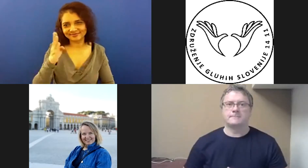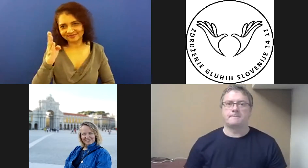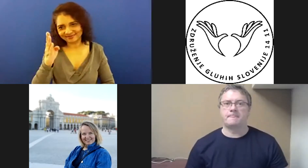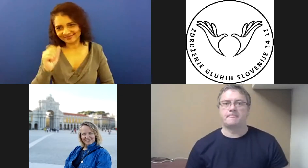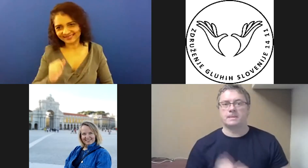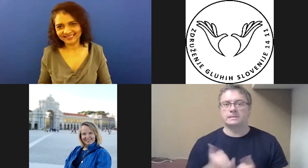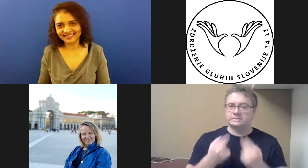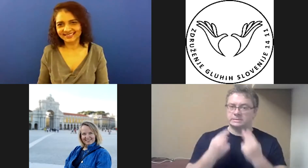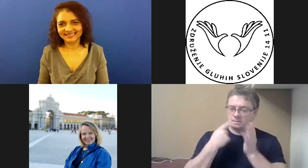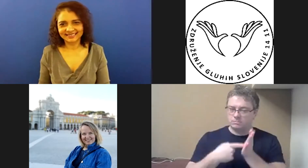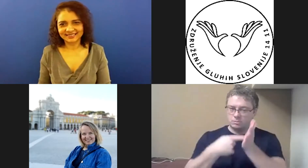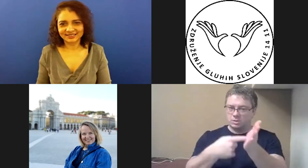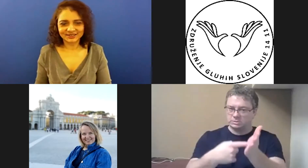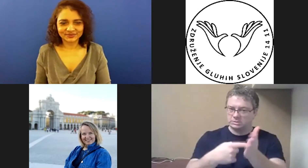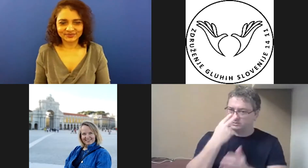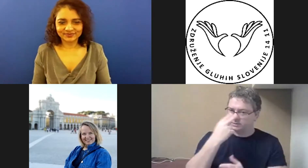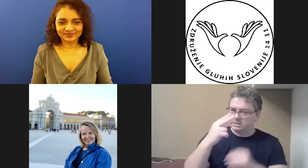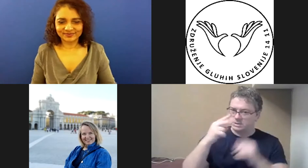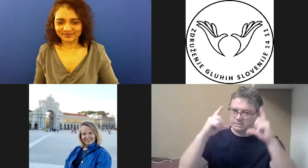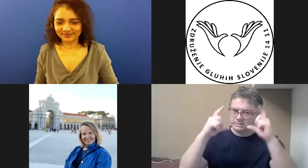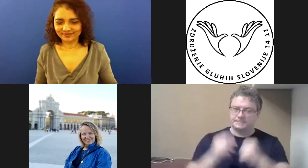change. Next slide, please.